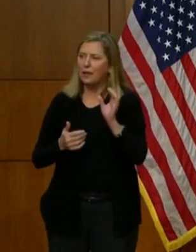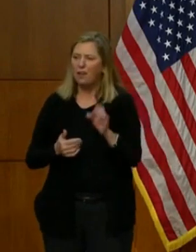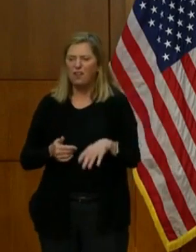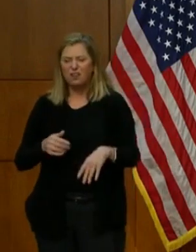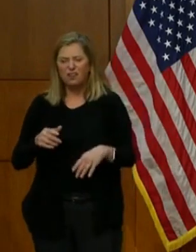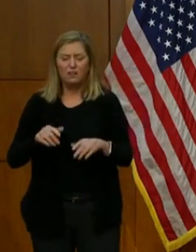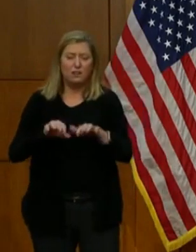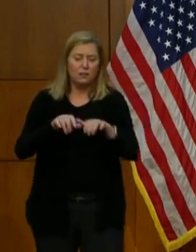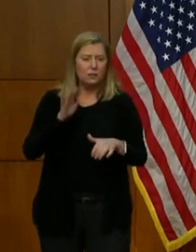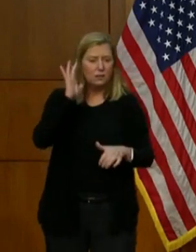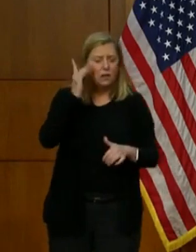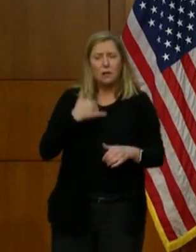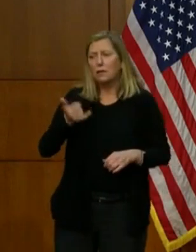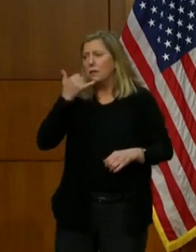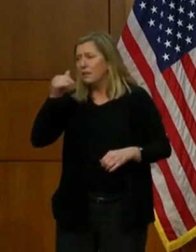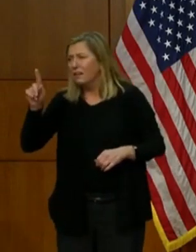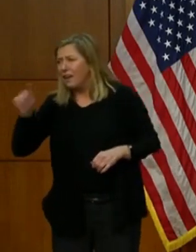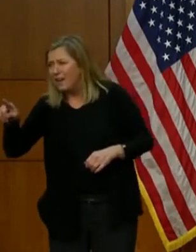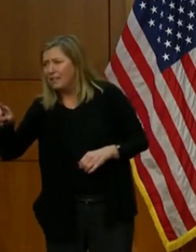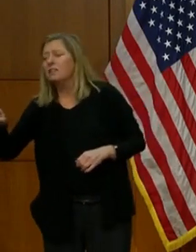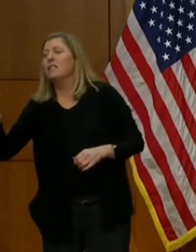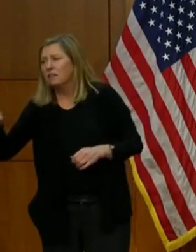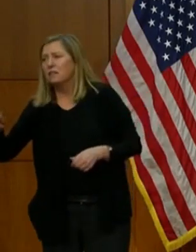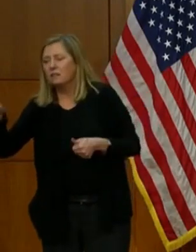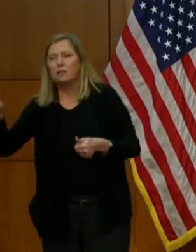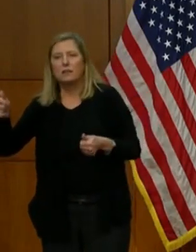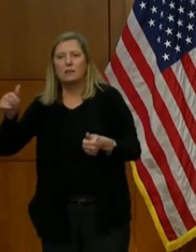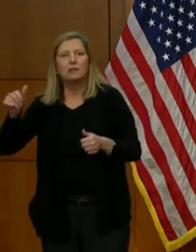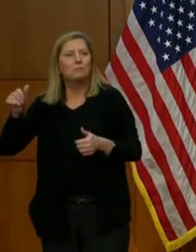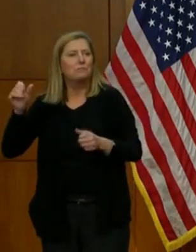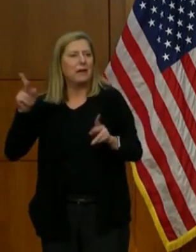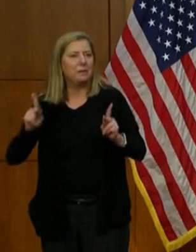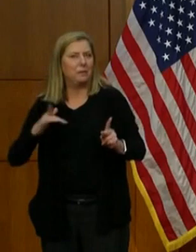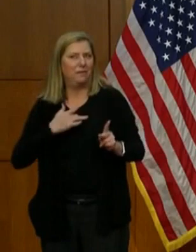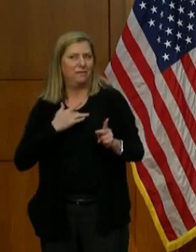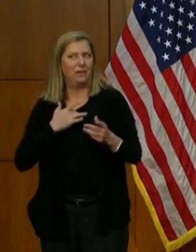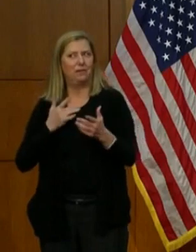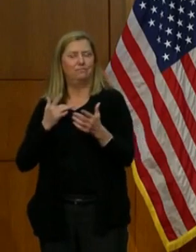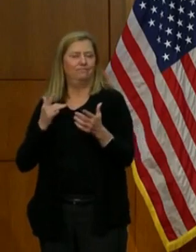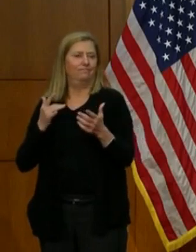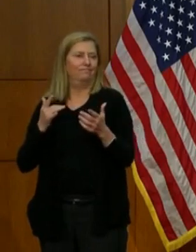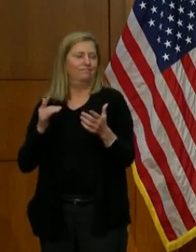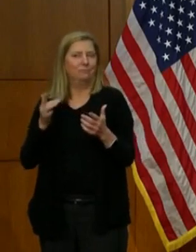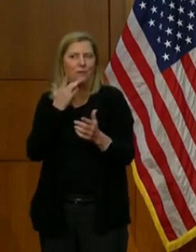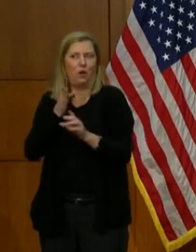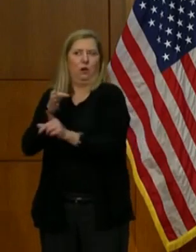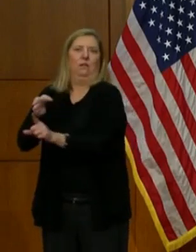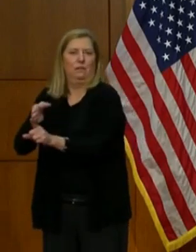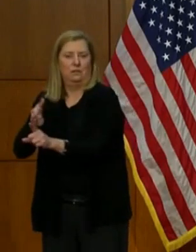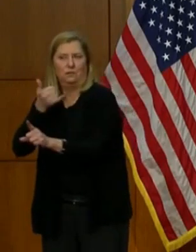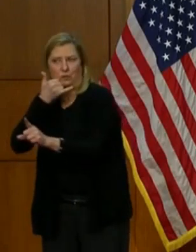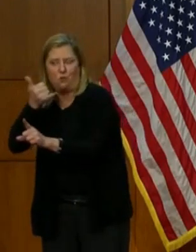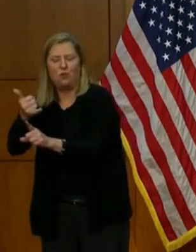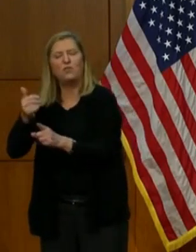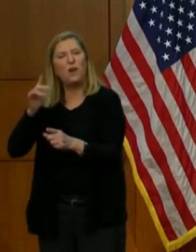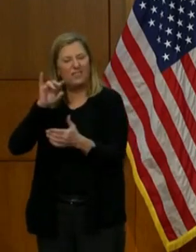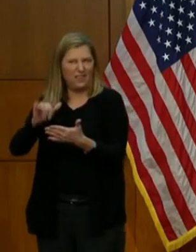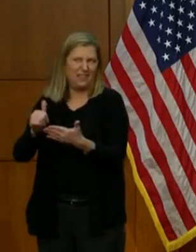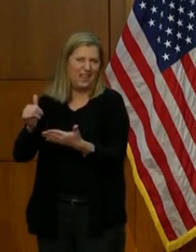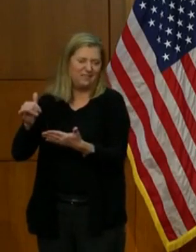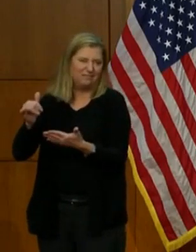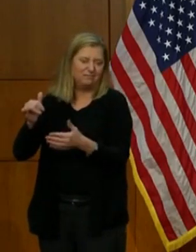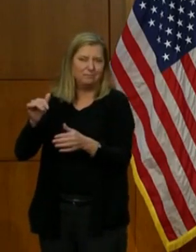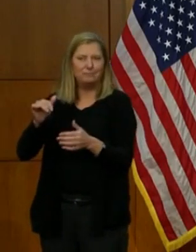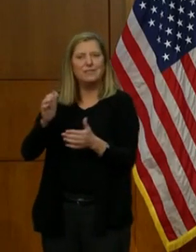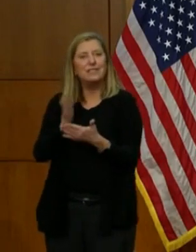someone a question and get a response. And so that's something that we all felt very strongly about. But I think the call center is really going to be helpful as well, where people